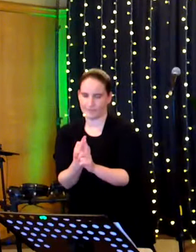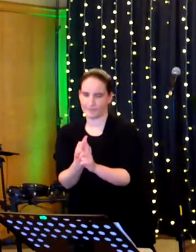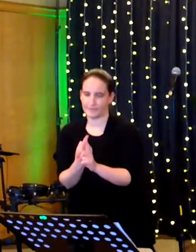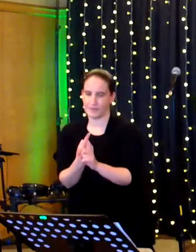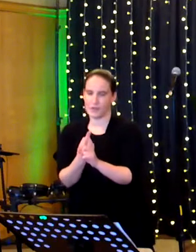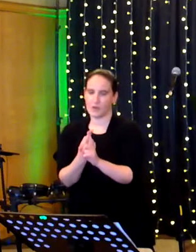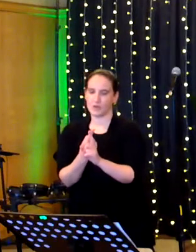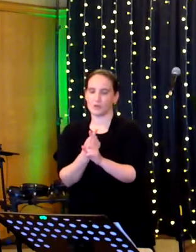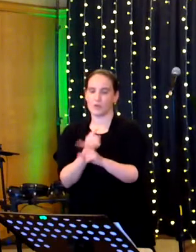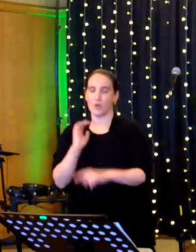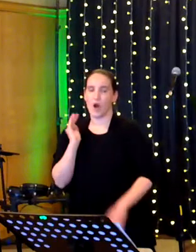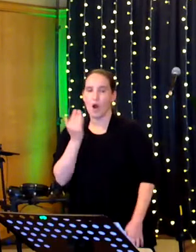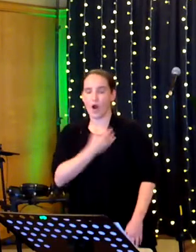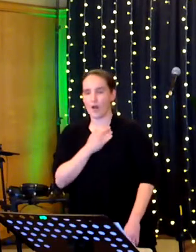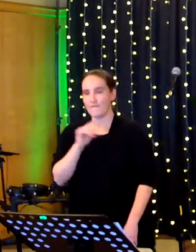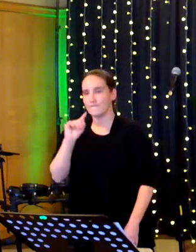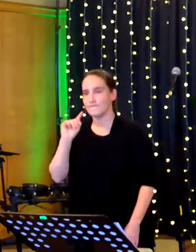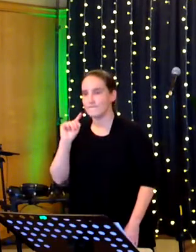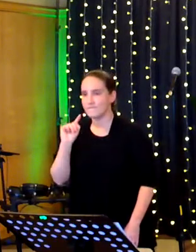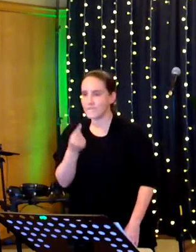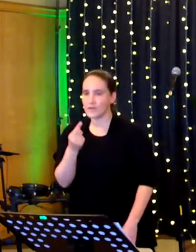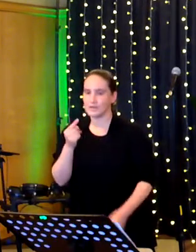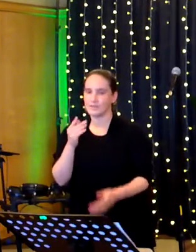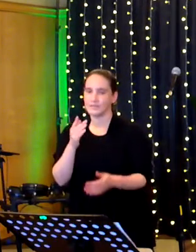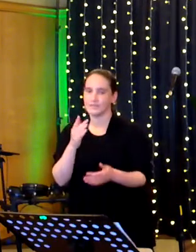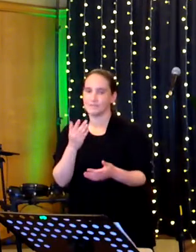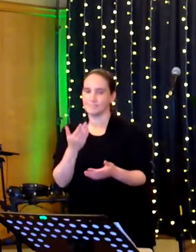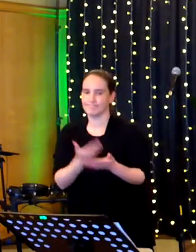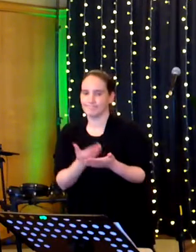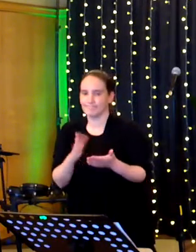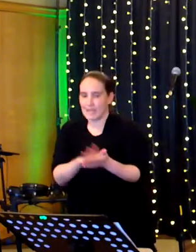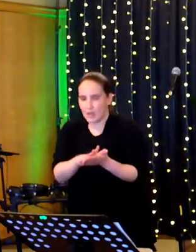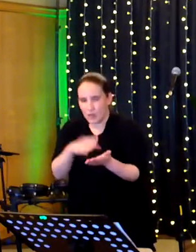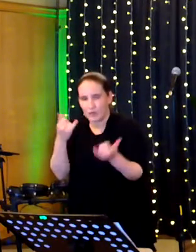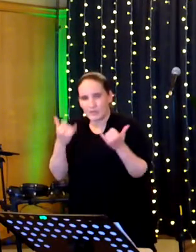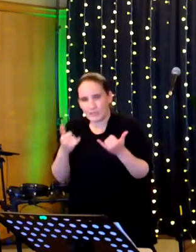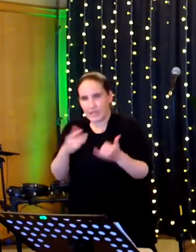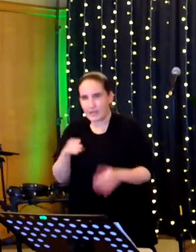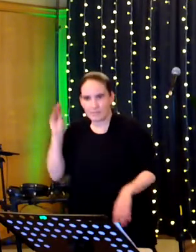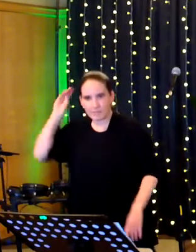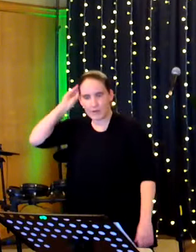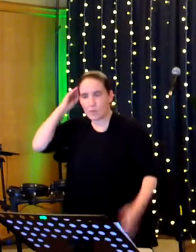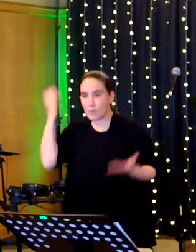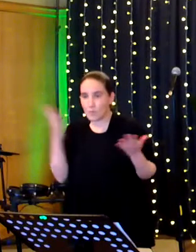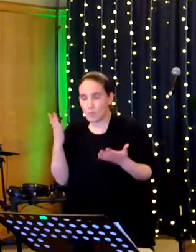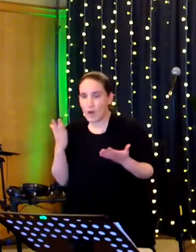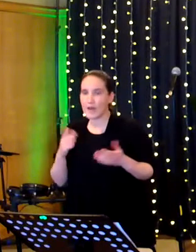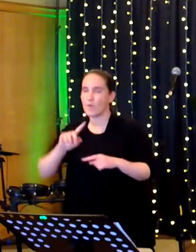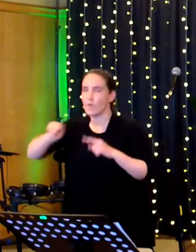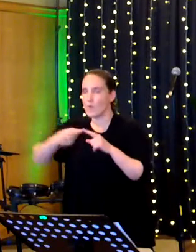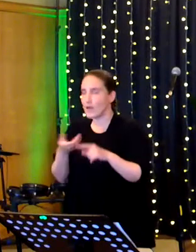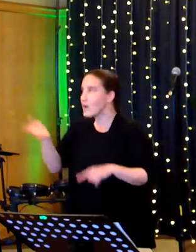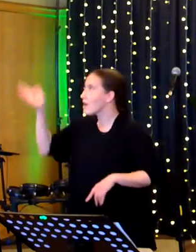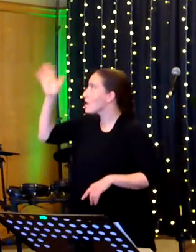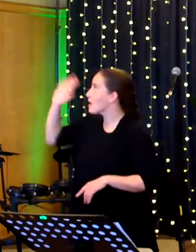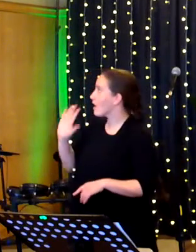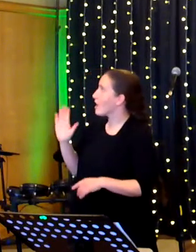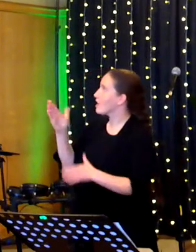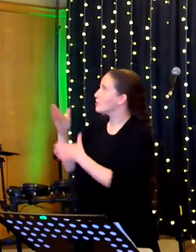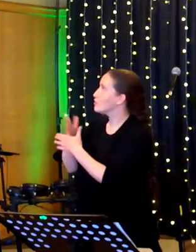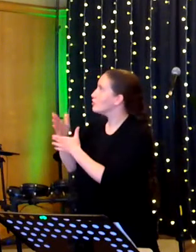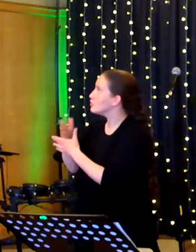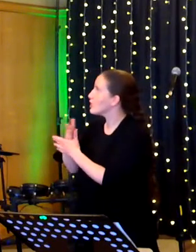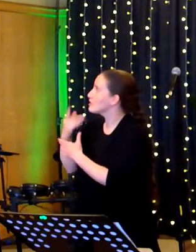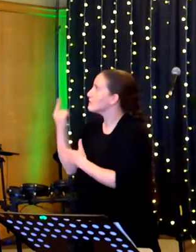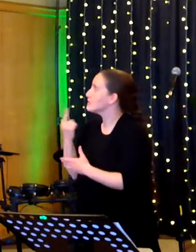going to take away about standing firm in faith. And that is that when God gives us revelation, oftentimes